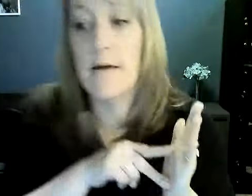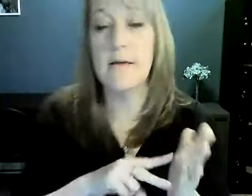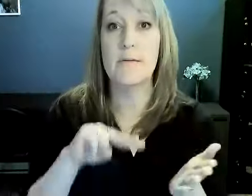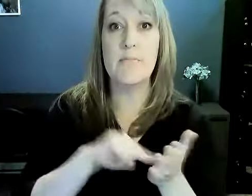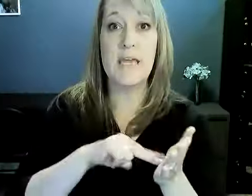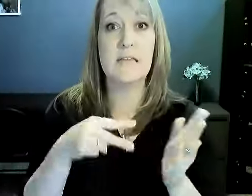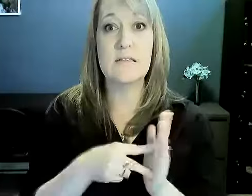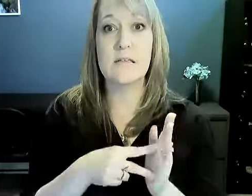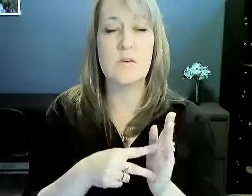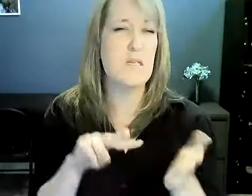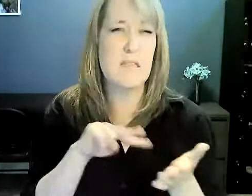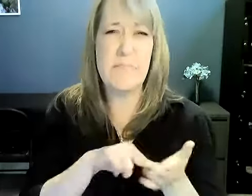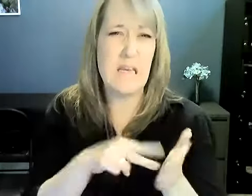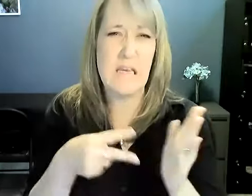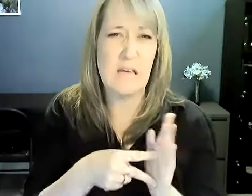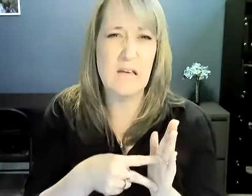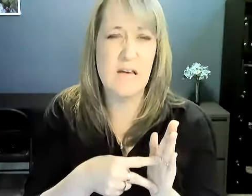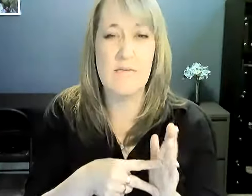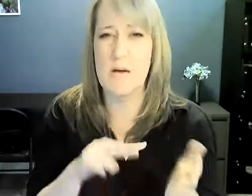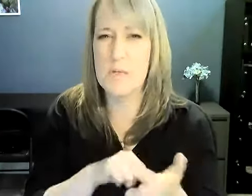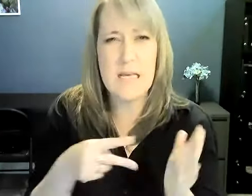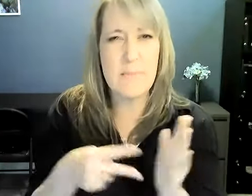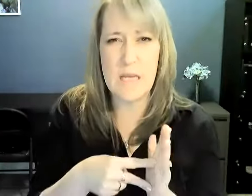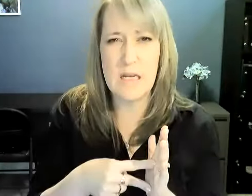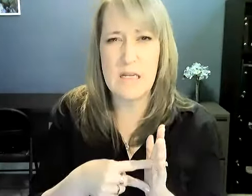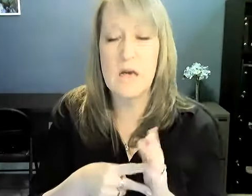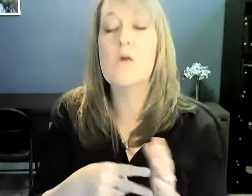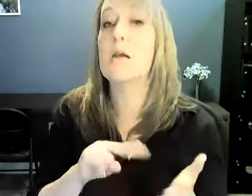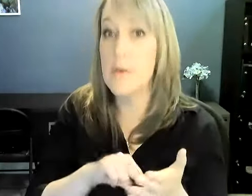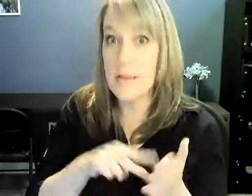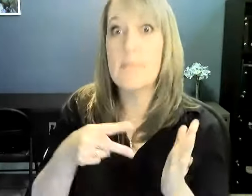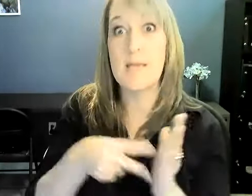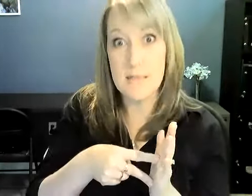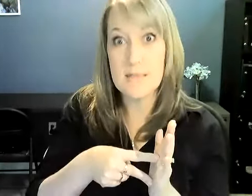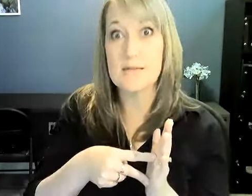Okay, means. What is the meaning of that? What does that mean? Oh, I know what that means.